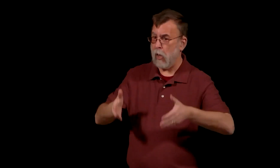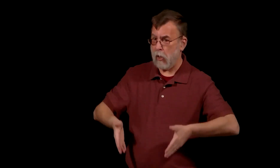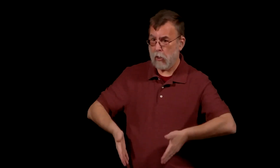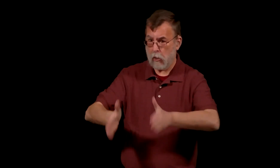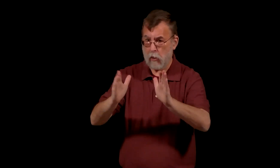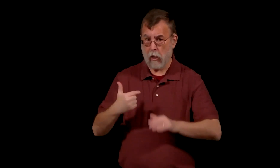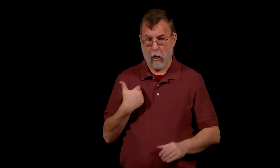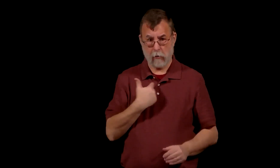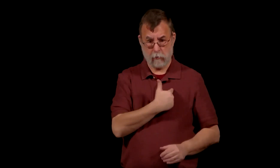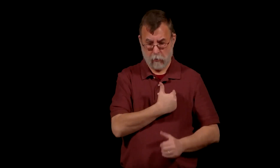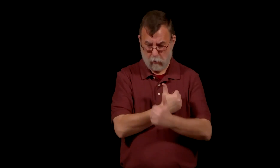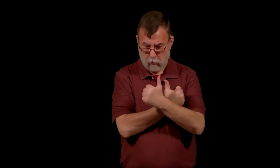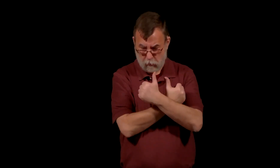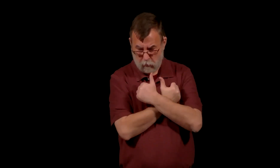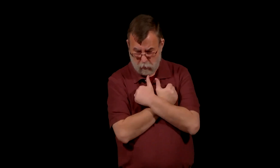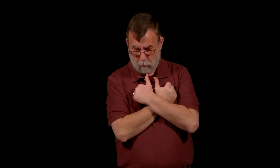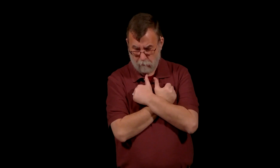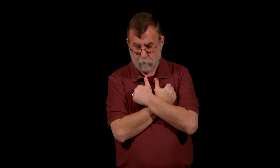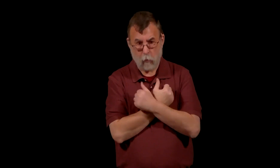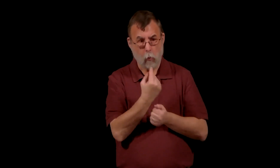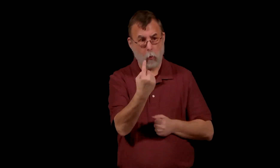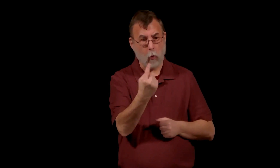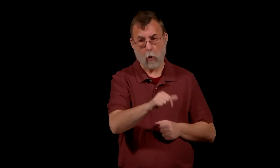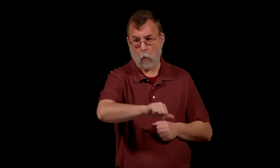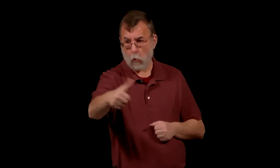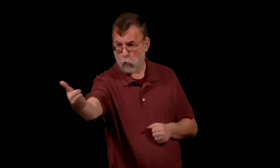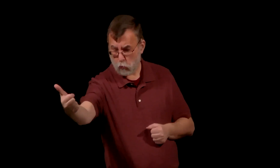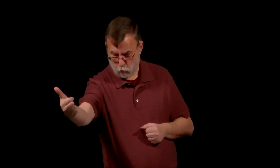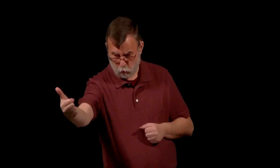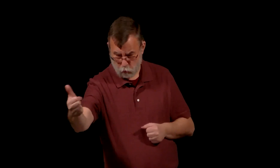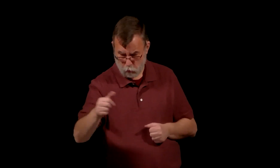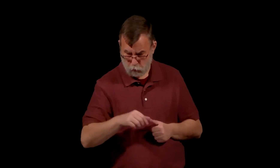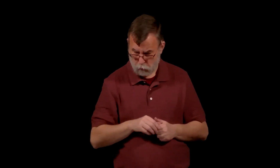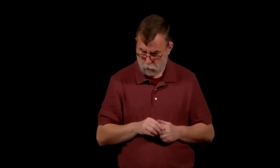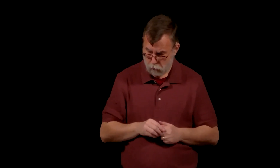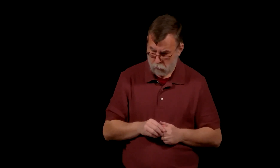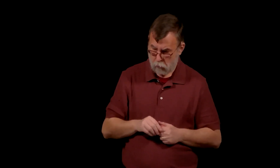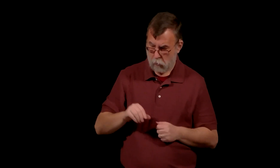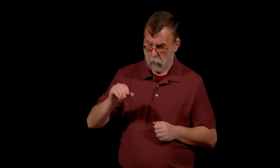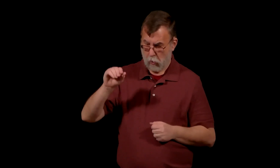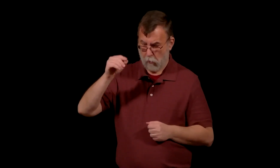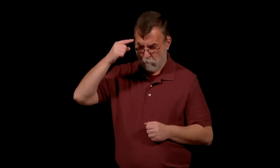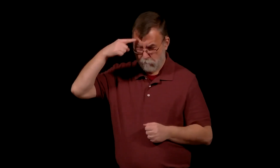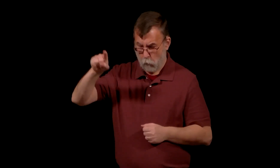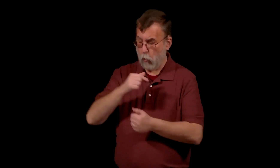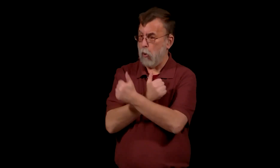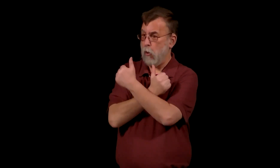That says, allow love to others.